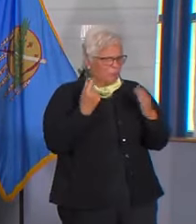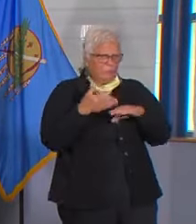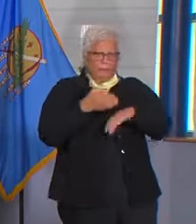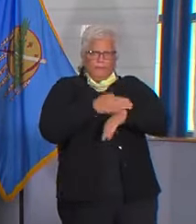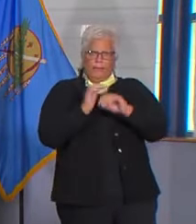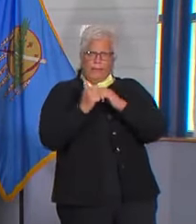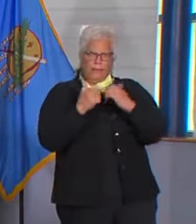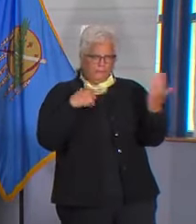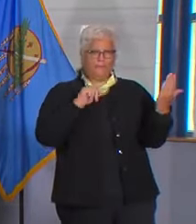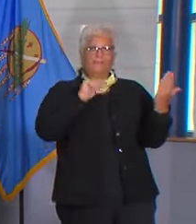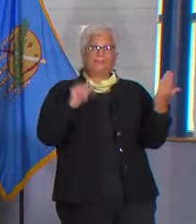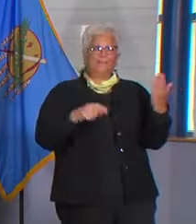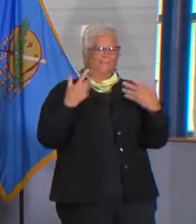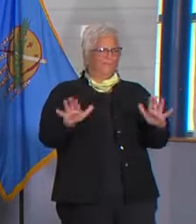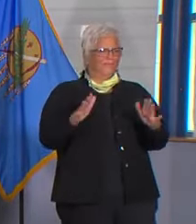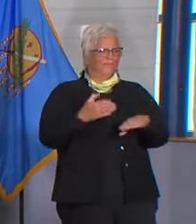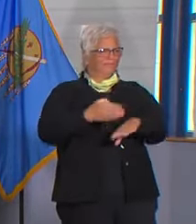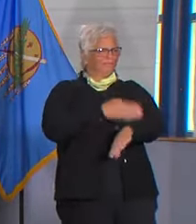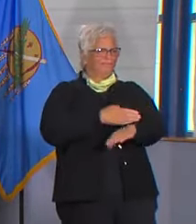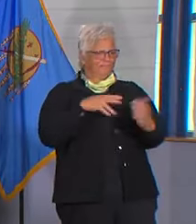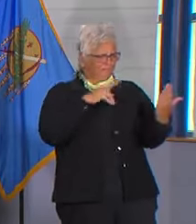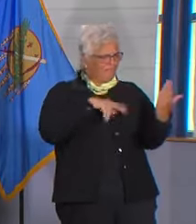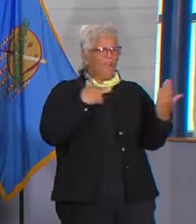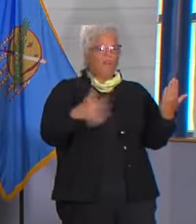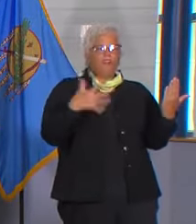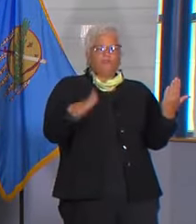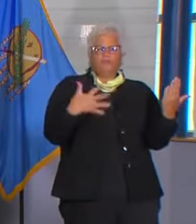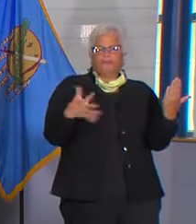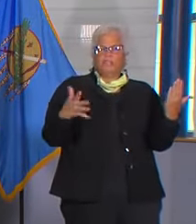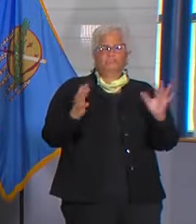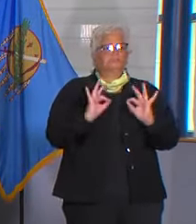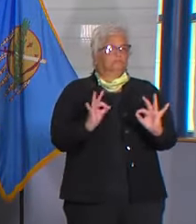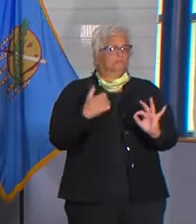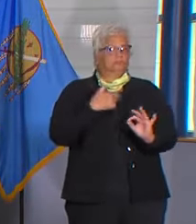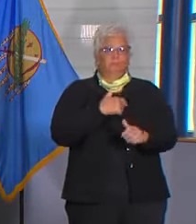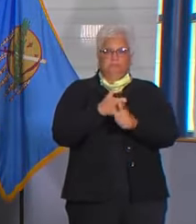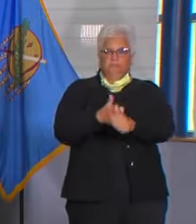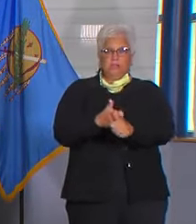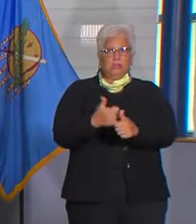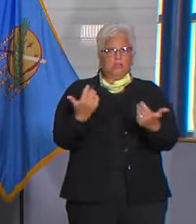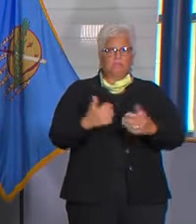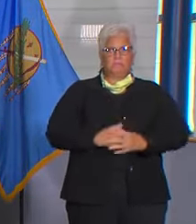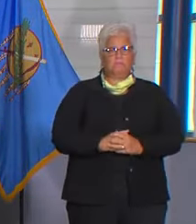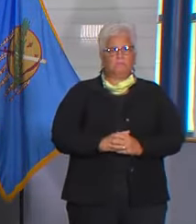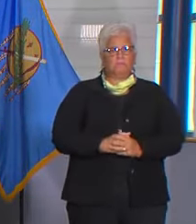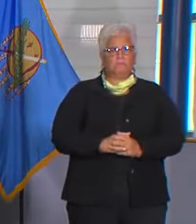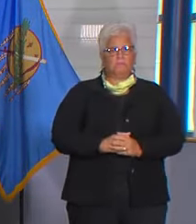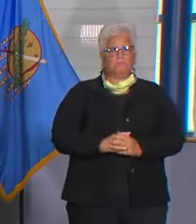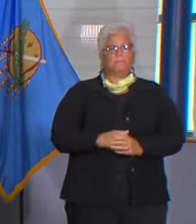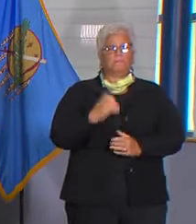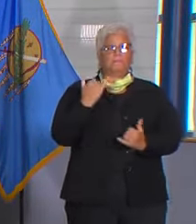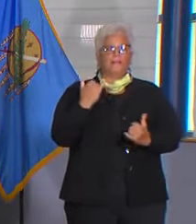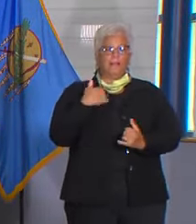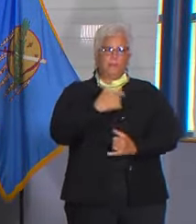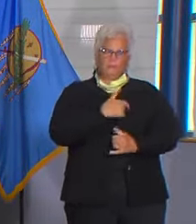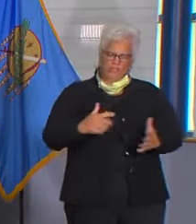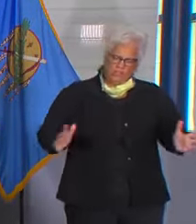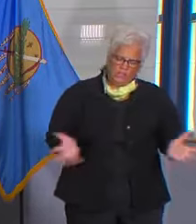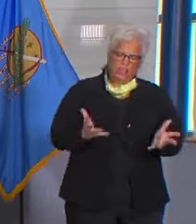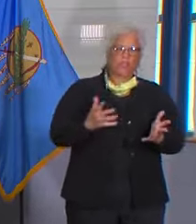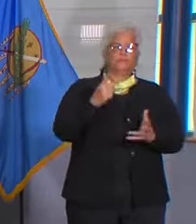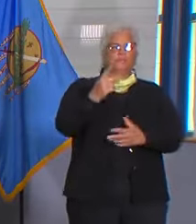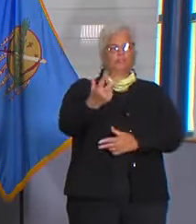can encourage is following the 3 W's: wear your mask, wash your hands, watch your distance. And this applies, of course, to everyone